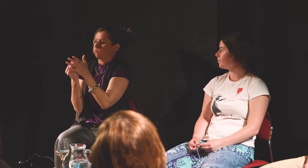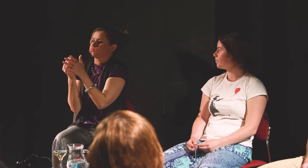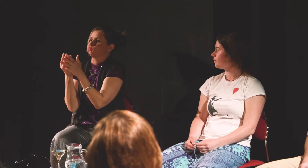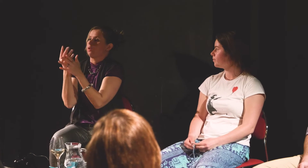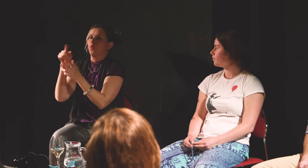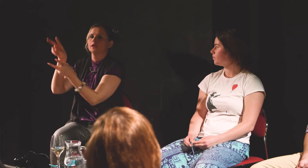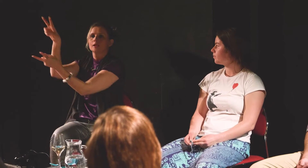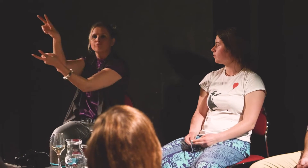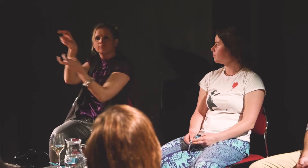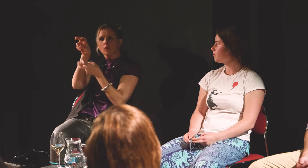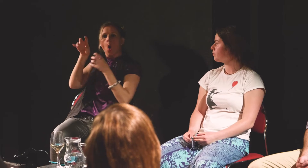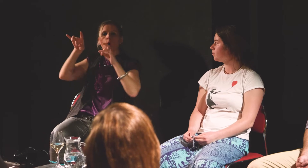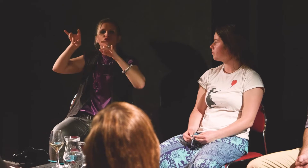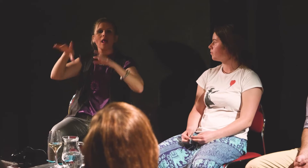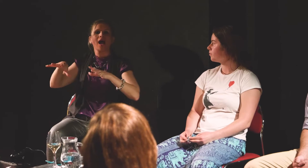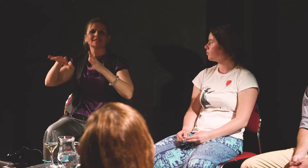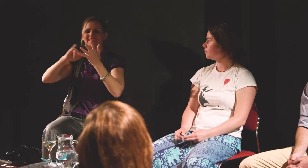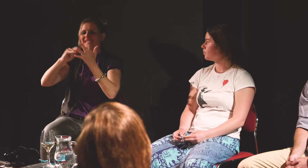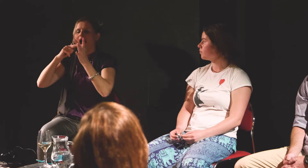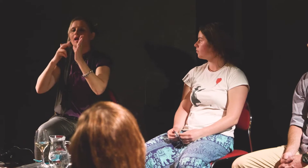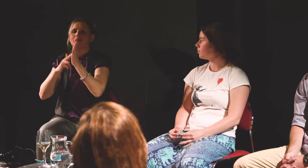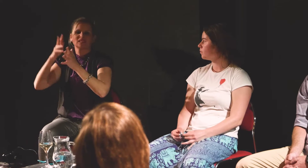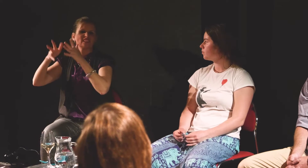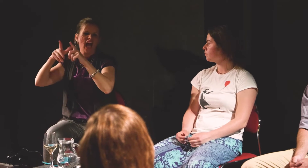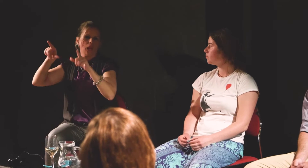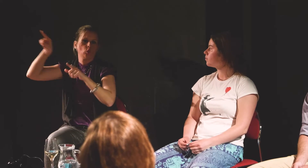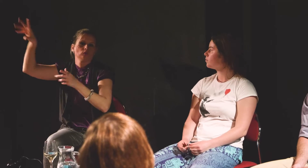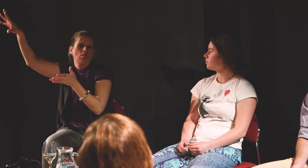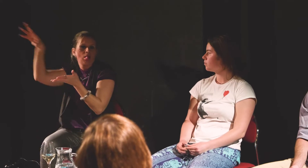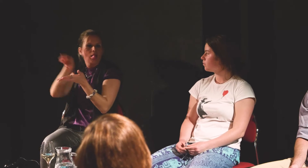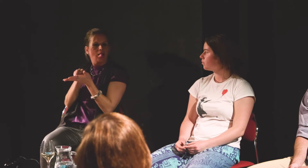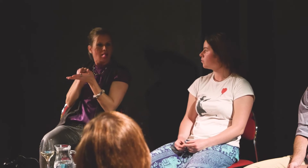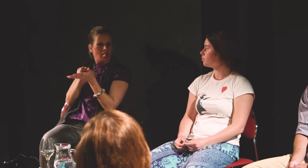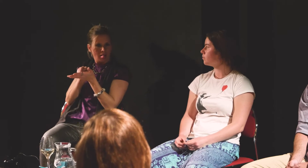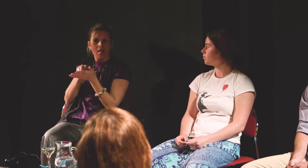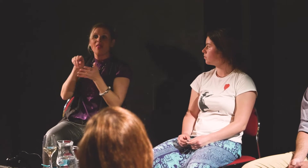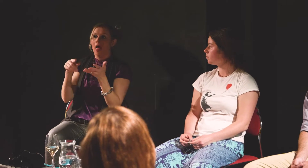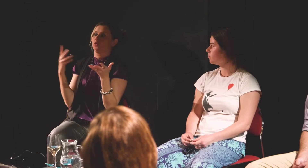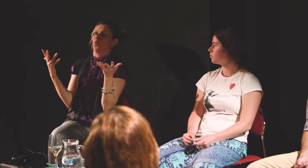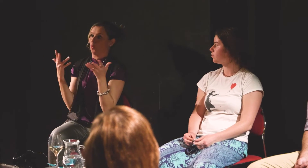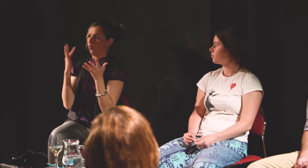that's when early sign evolved, and we kind of adopted that from Australia.